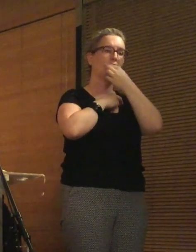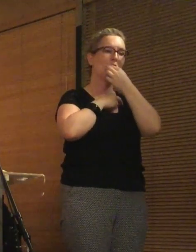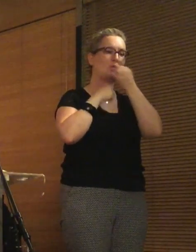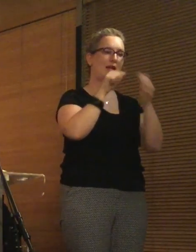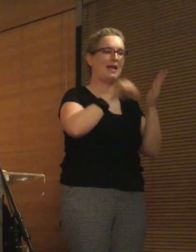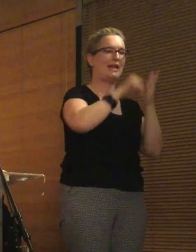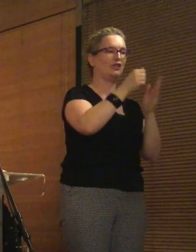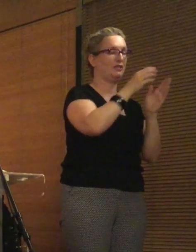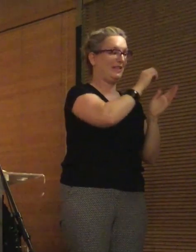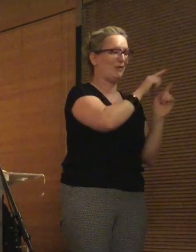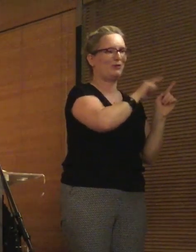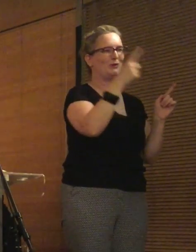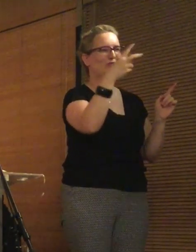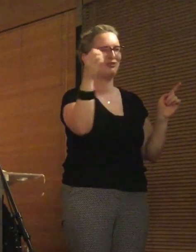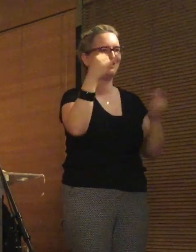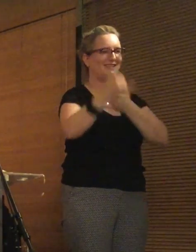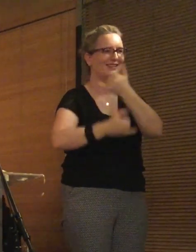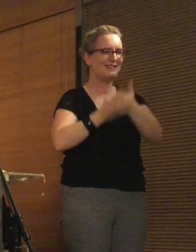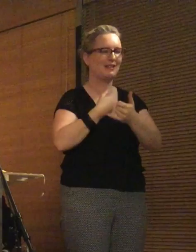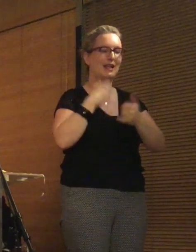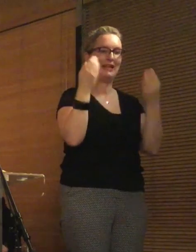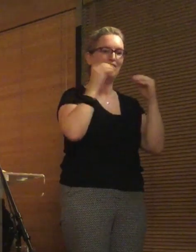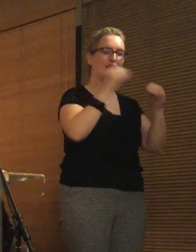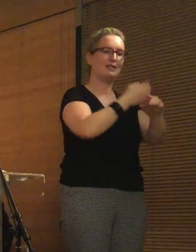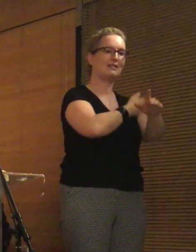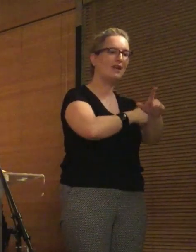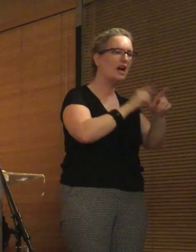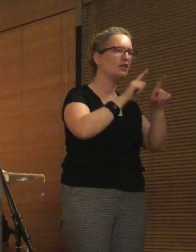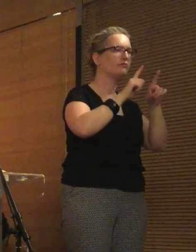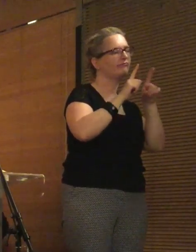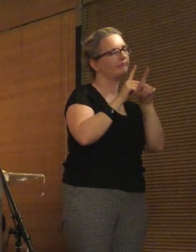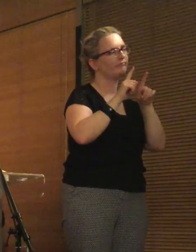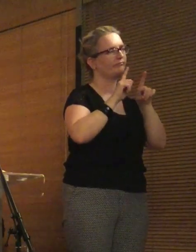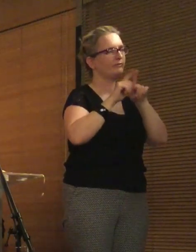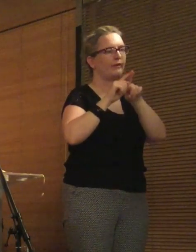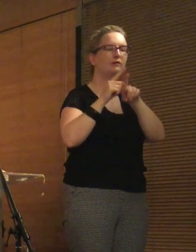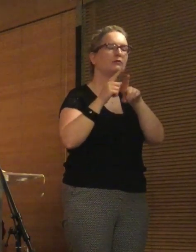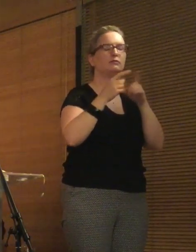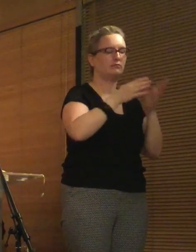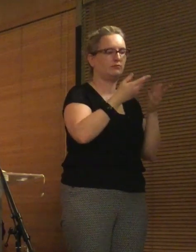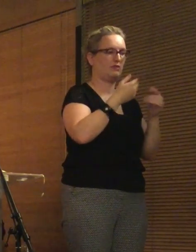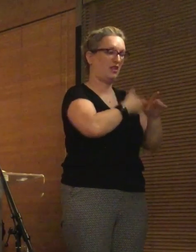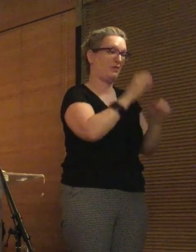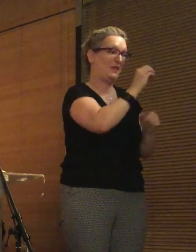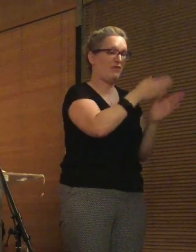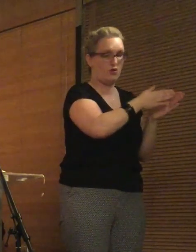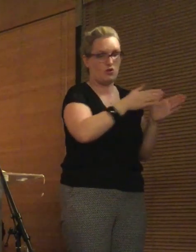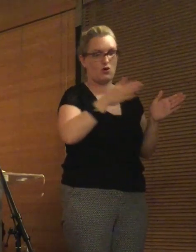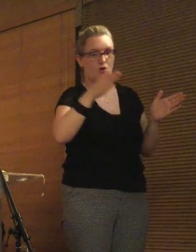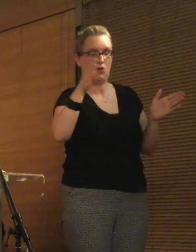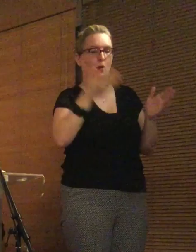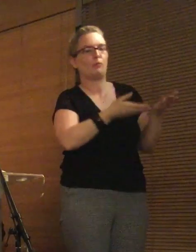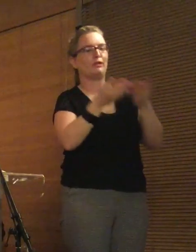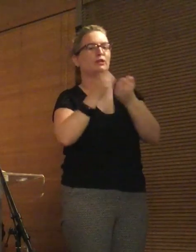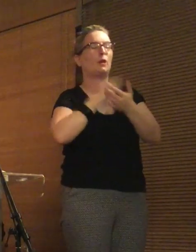ages 0 to 100, and education starts with Start Right or with Spirals, and they go on to third level qualifications in